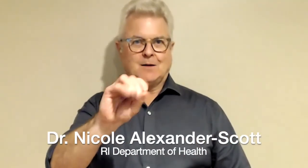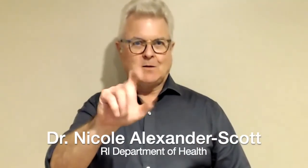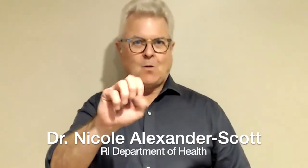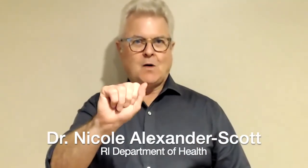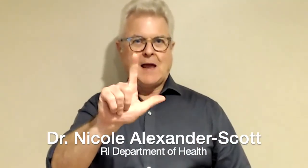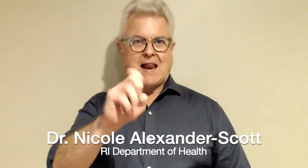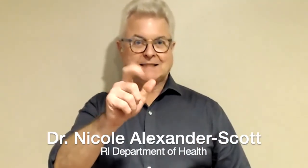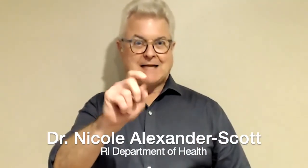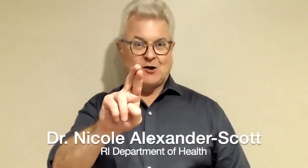I'm Dr.